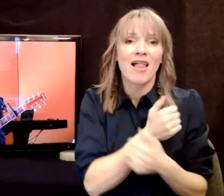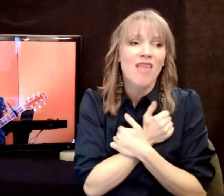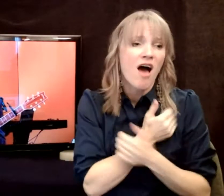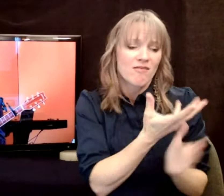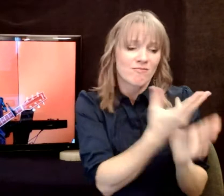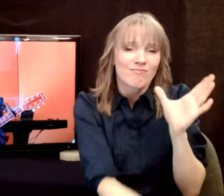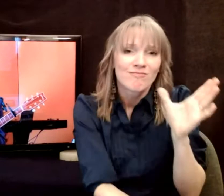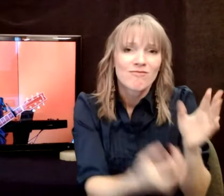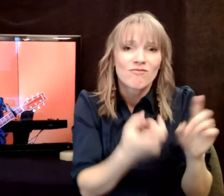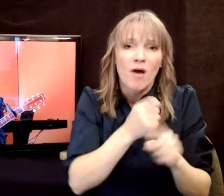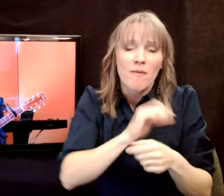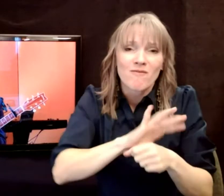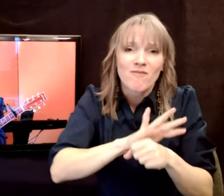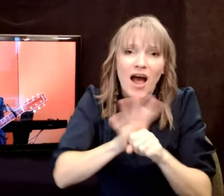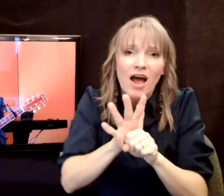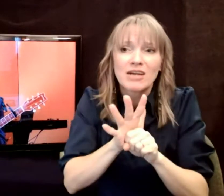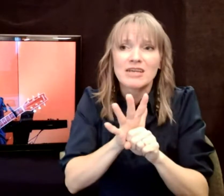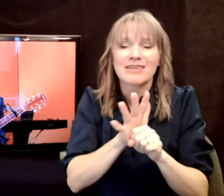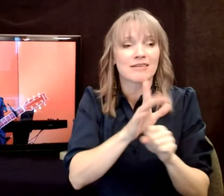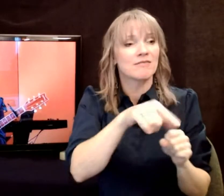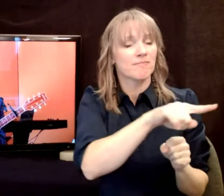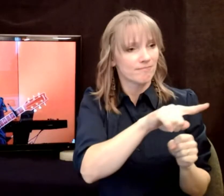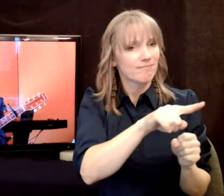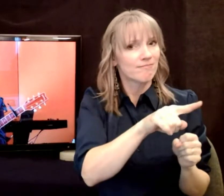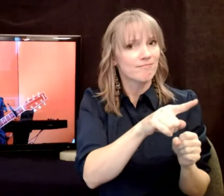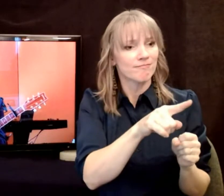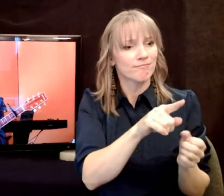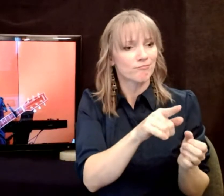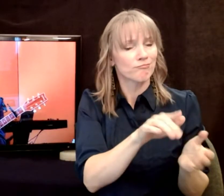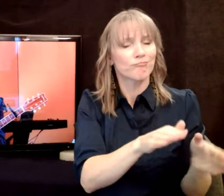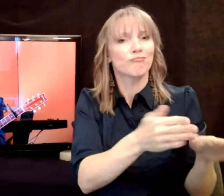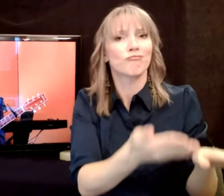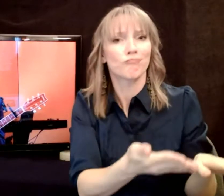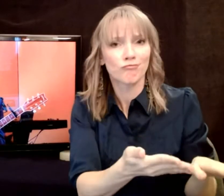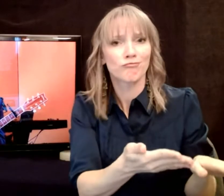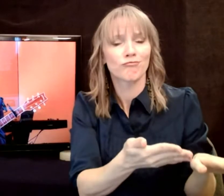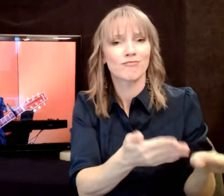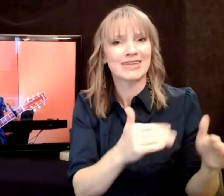over into the greater dimensions of life.